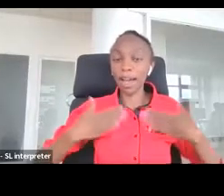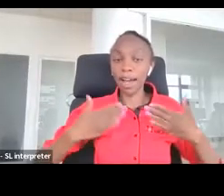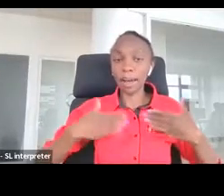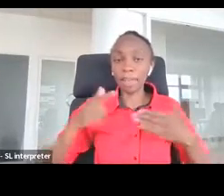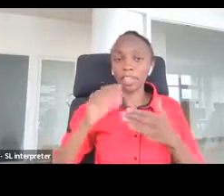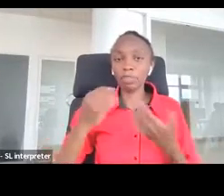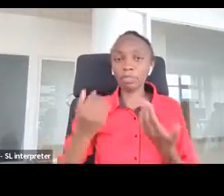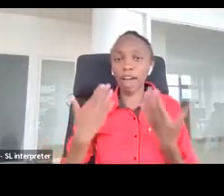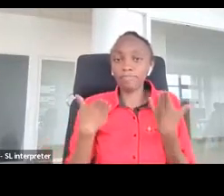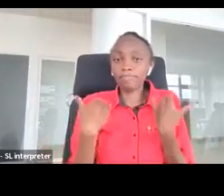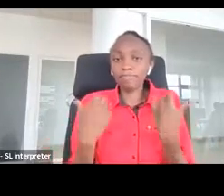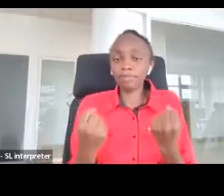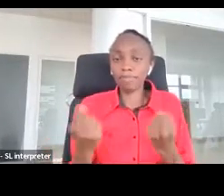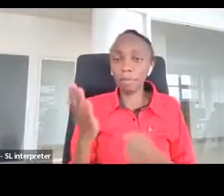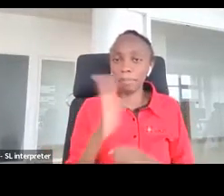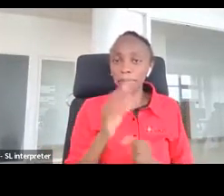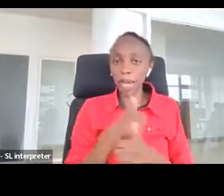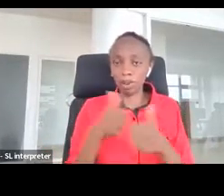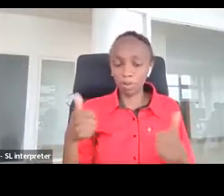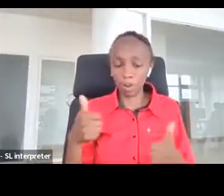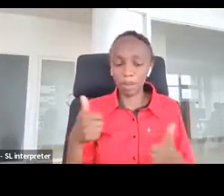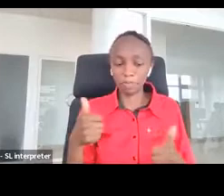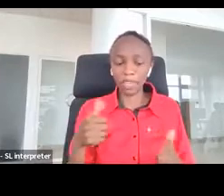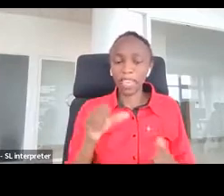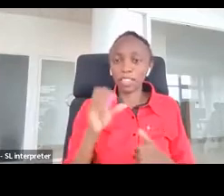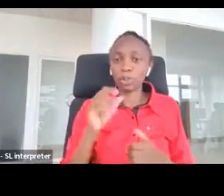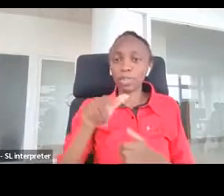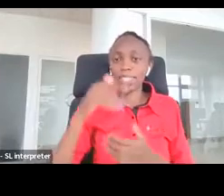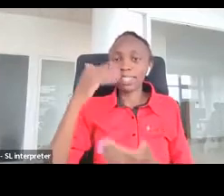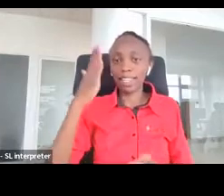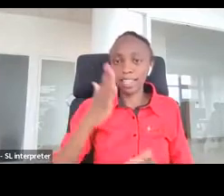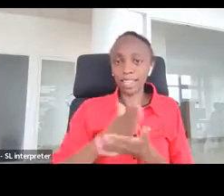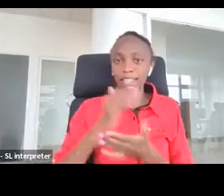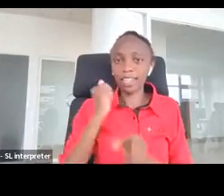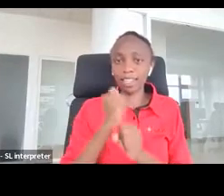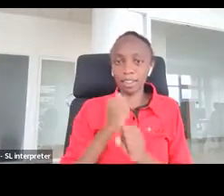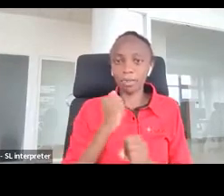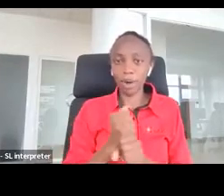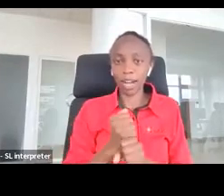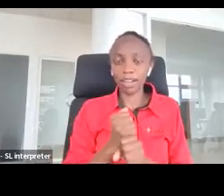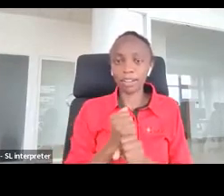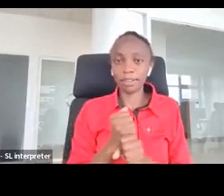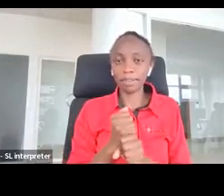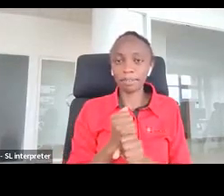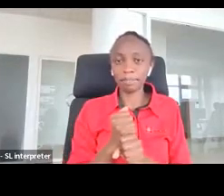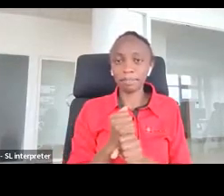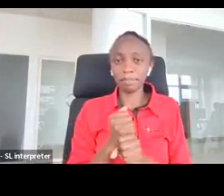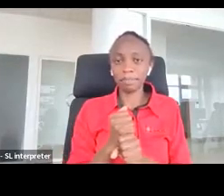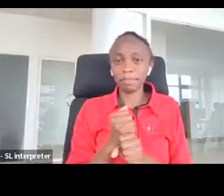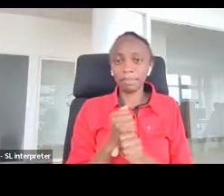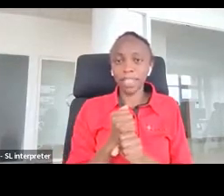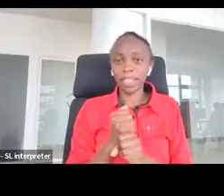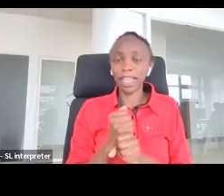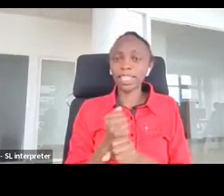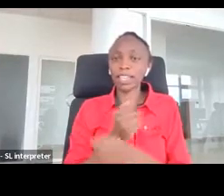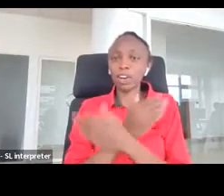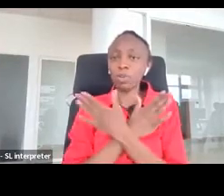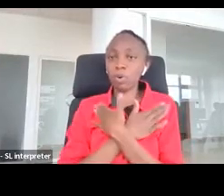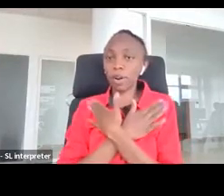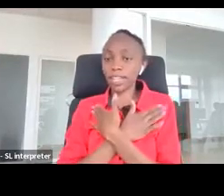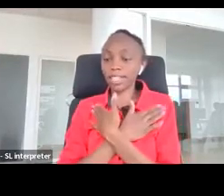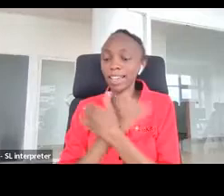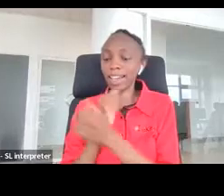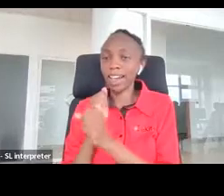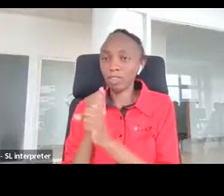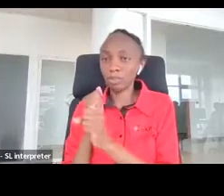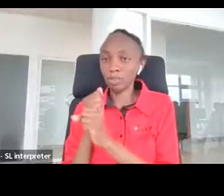And I mean, it's real work, certainly, that colleagues are doing to reach children